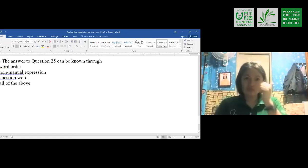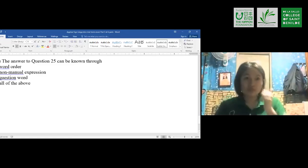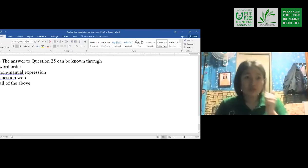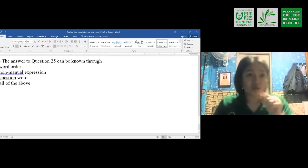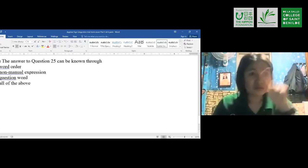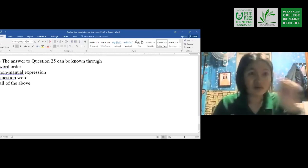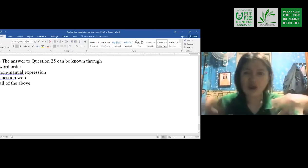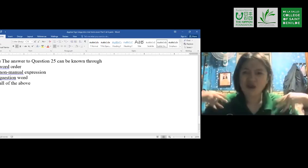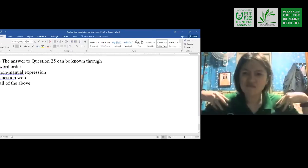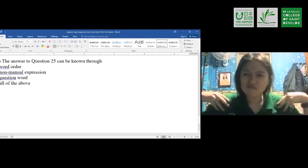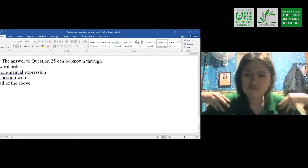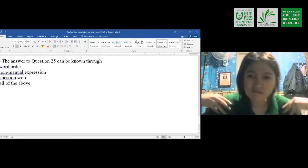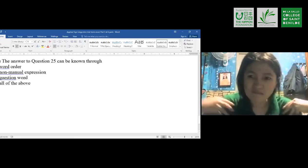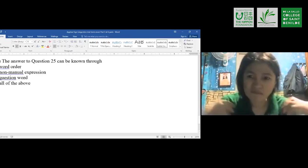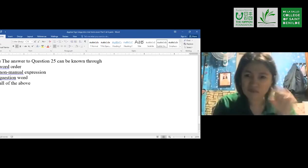was